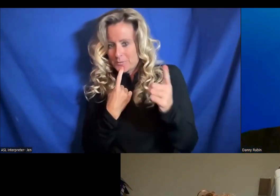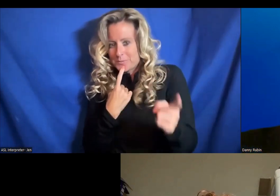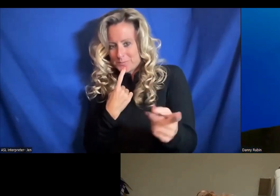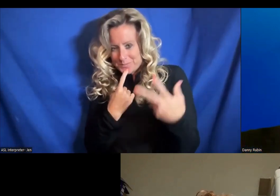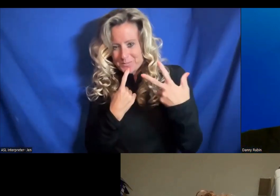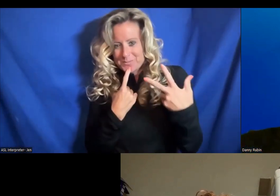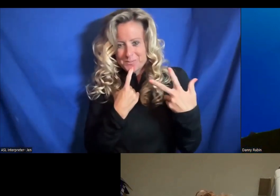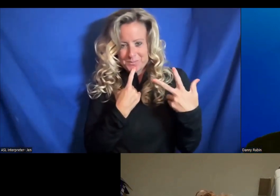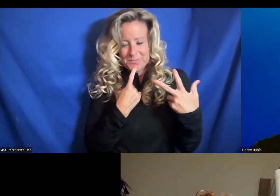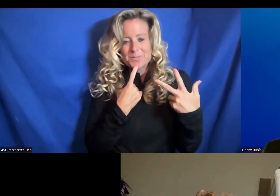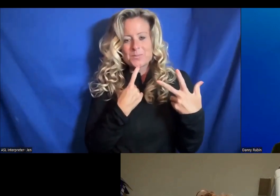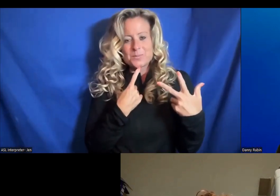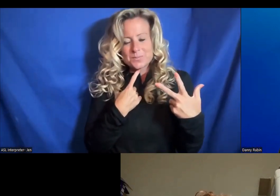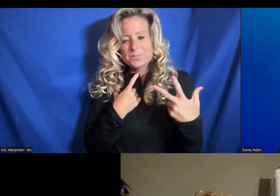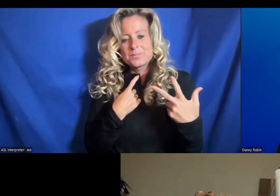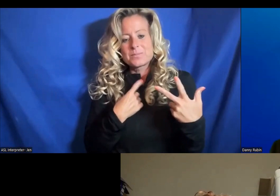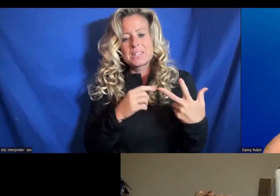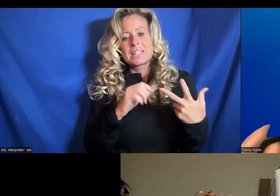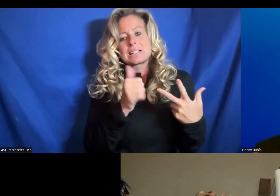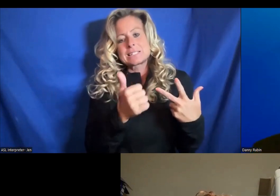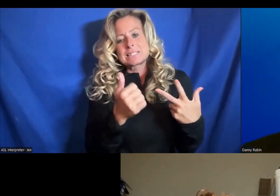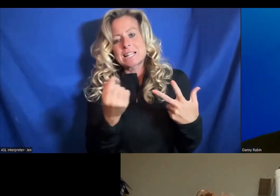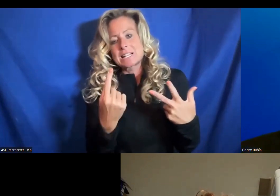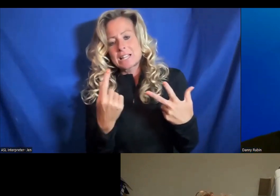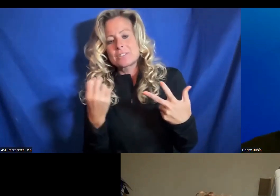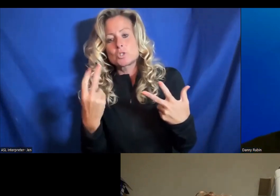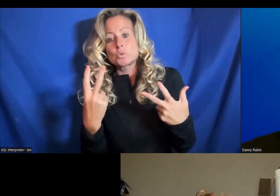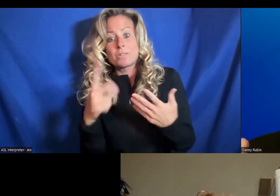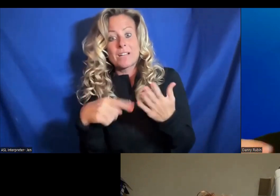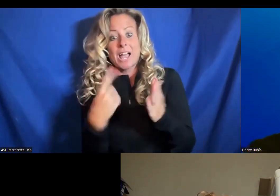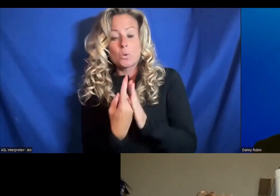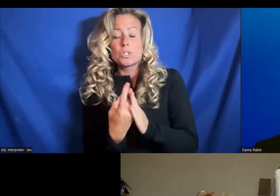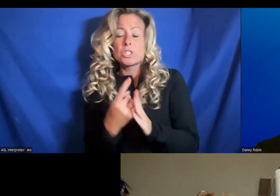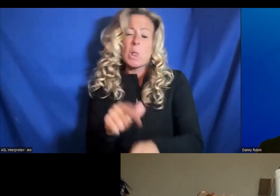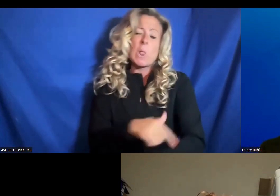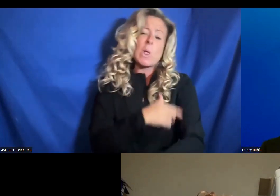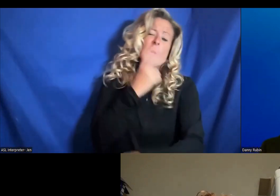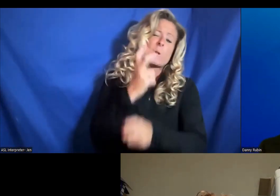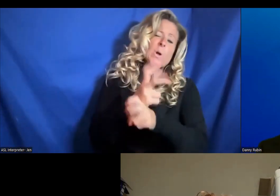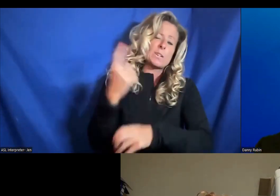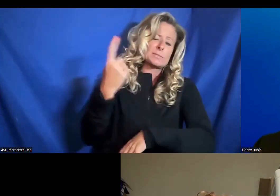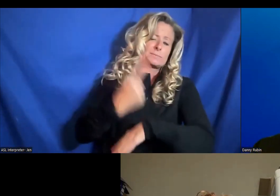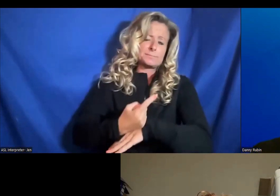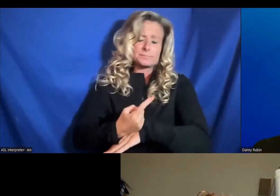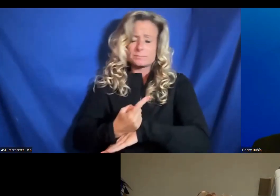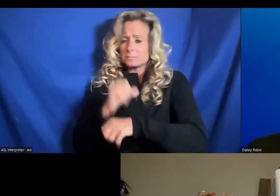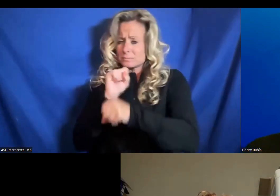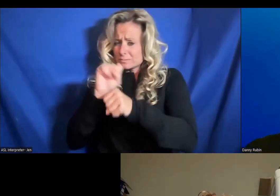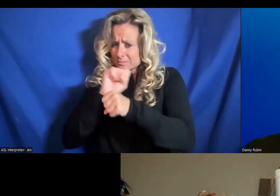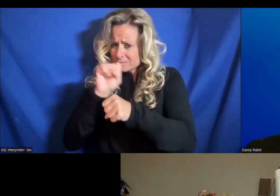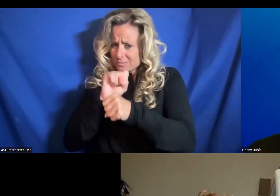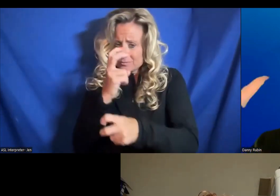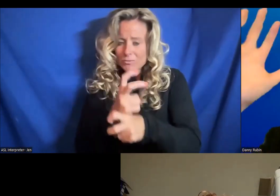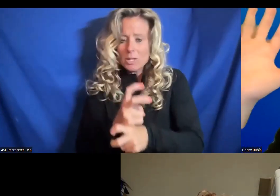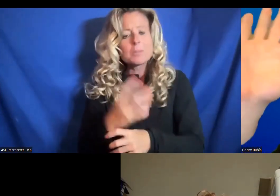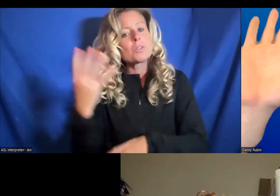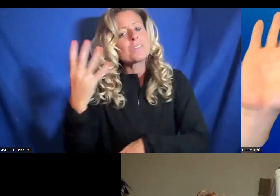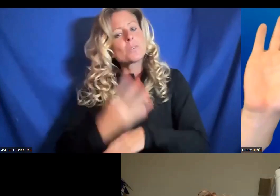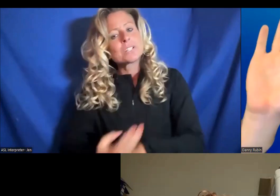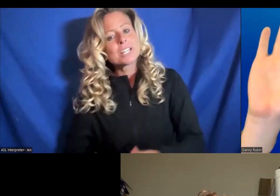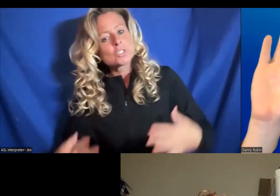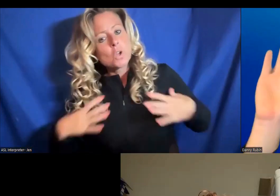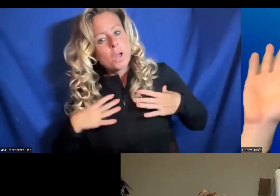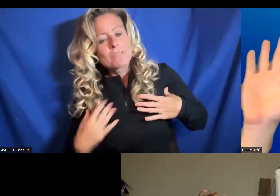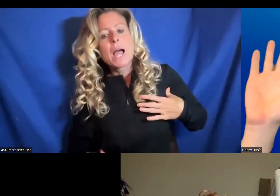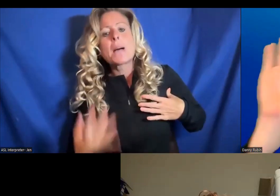go. Three, right? 10, 11 hours. These are long, hard days. You really cram it in, but then you have that time off. How many students would